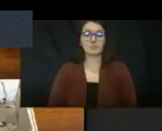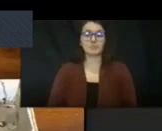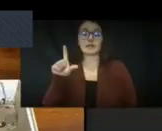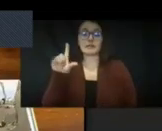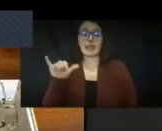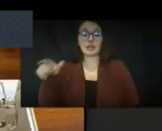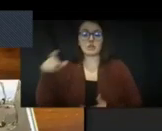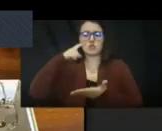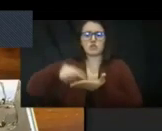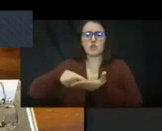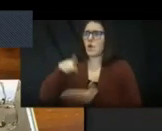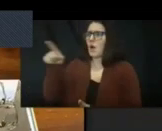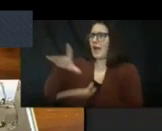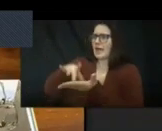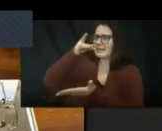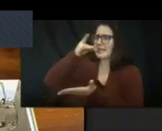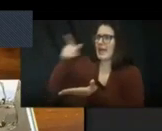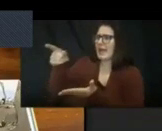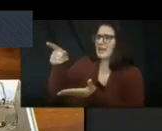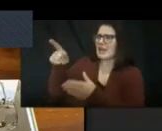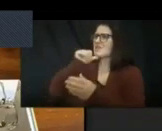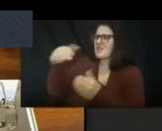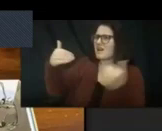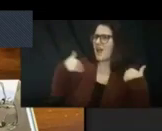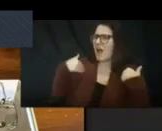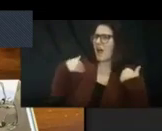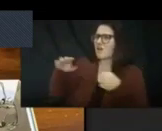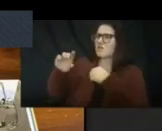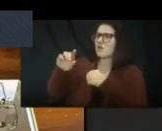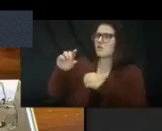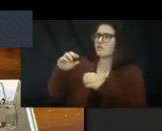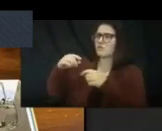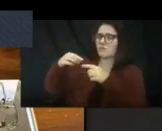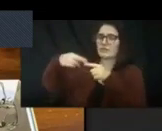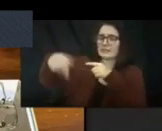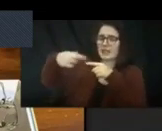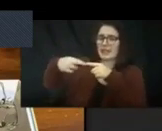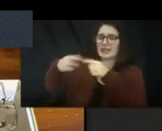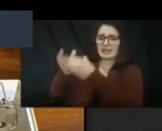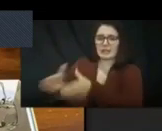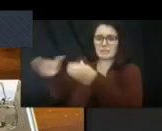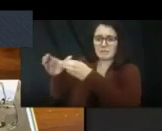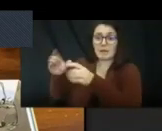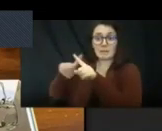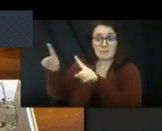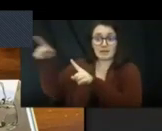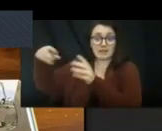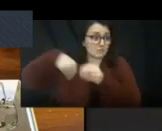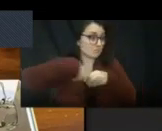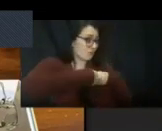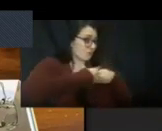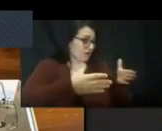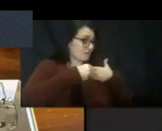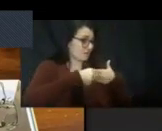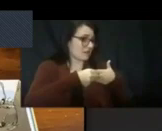that the fairy's snack bar doesn't have a recycling bin, even though they are giving out plastic containers and cutlery. Plastic that